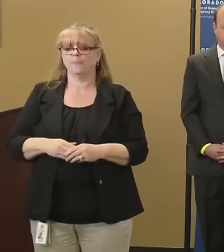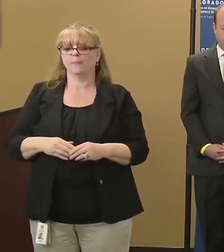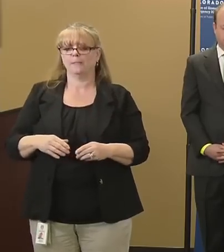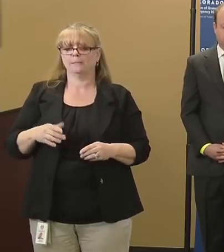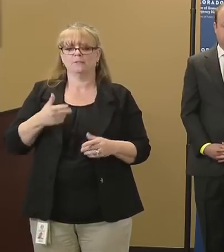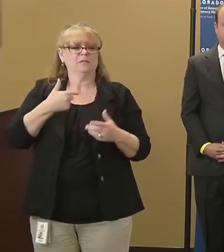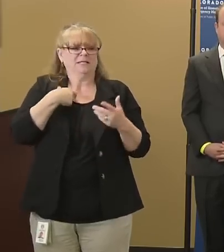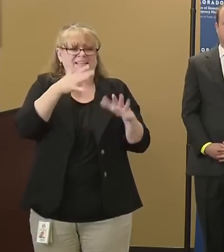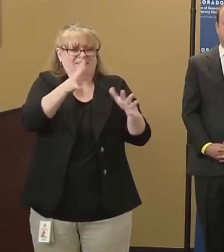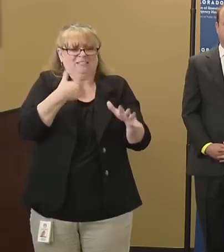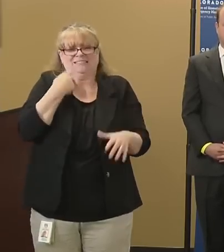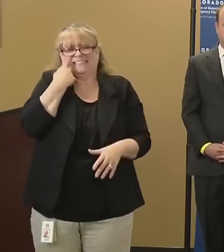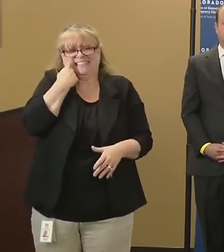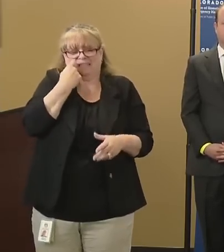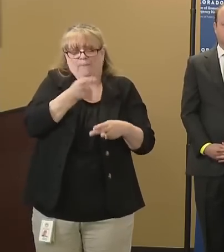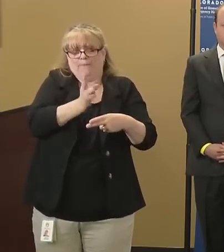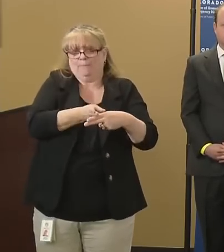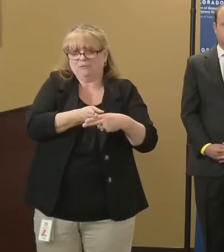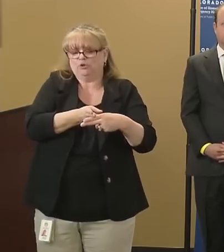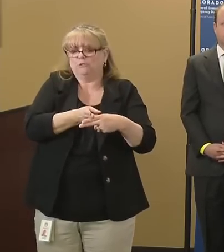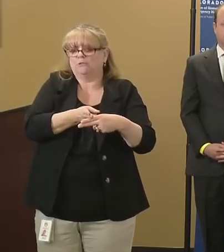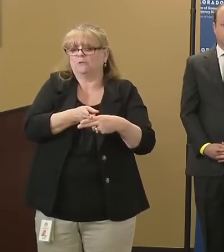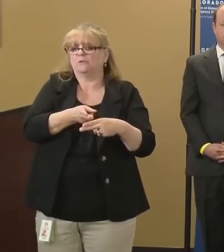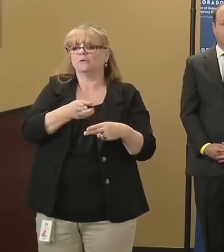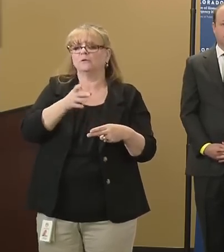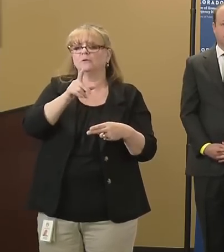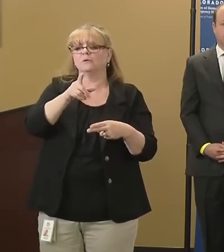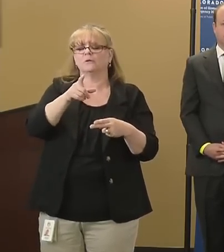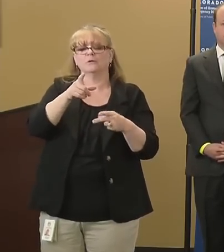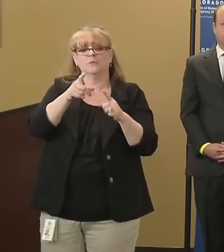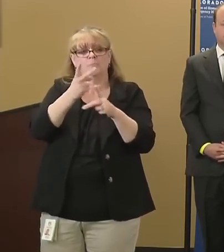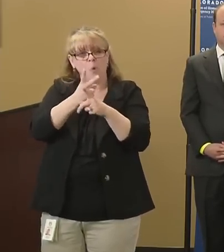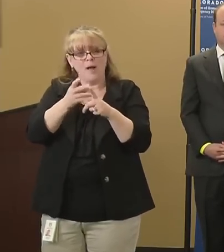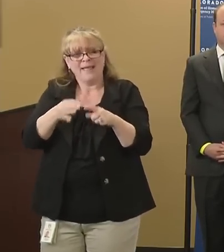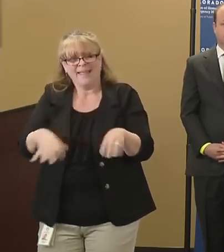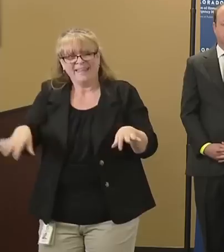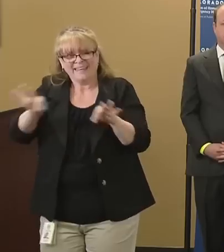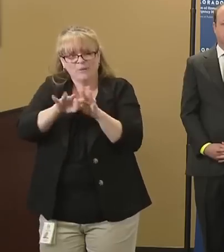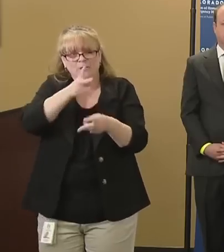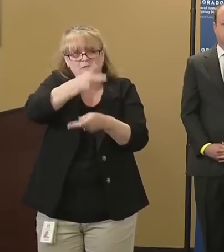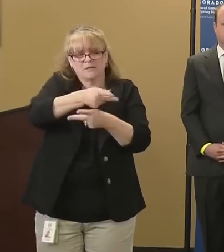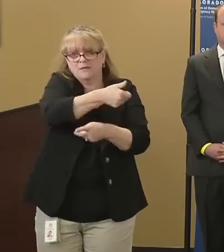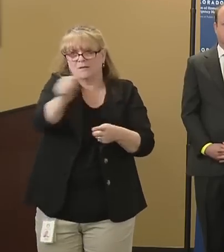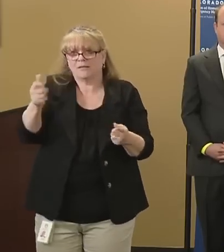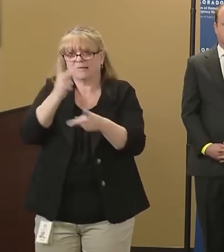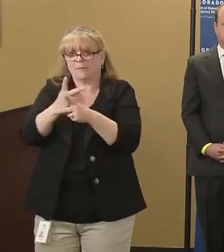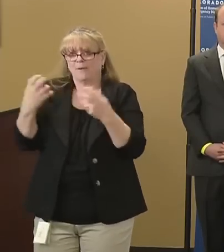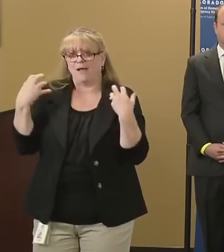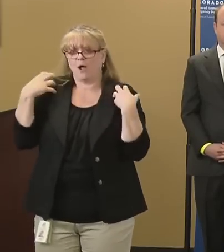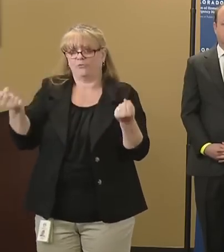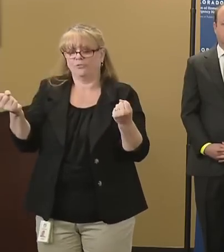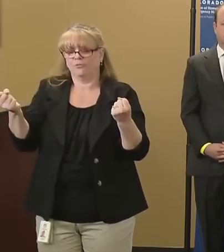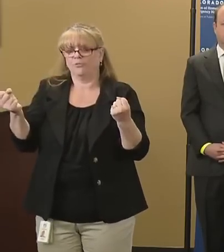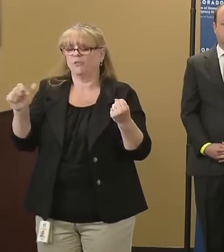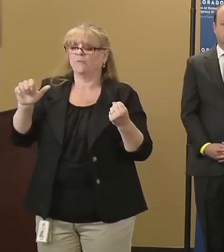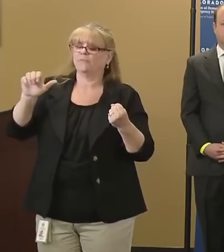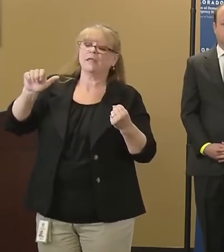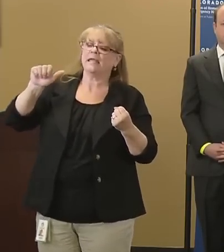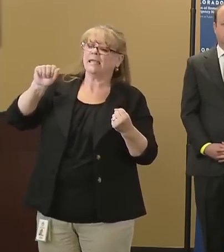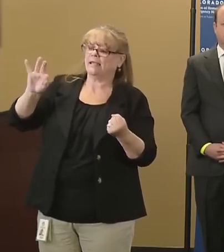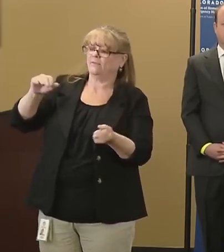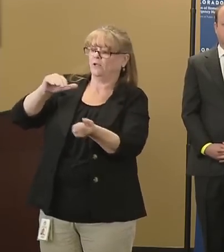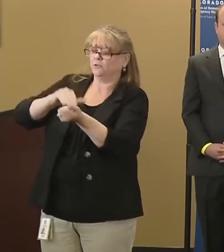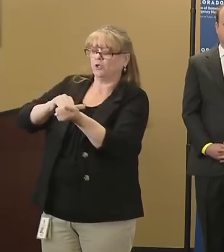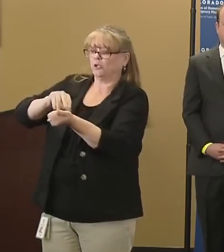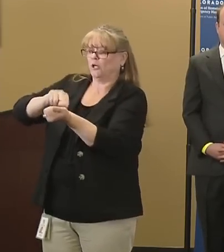stays healthy, right? If healthcare professionals get sick, they can't go take care of patients. And in certain areas,